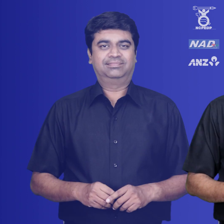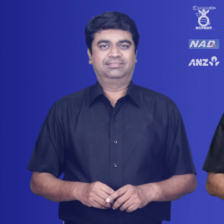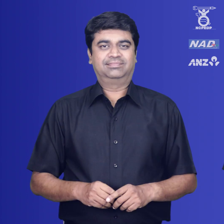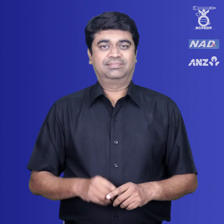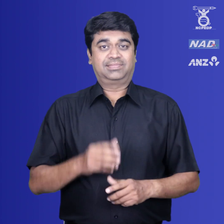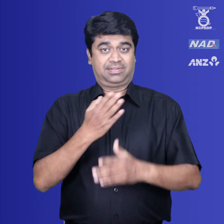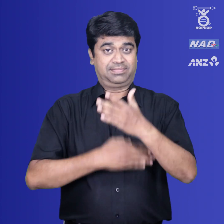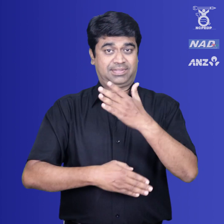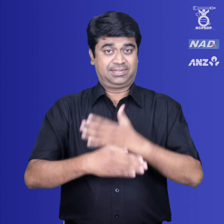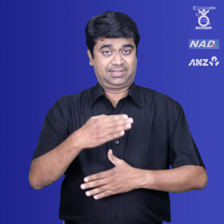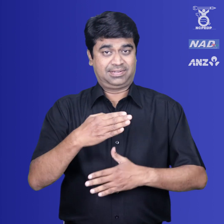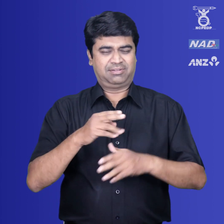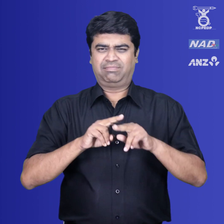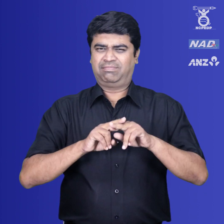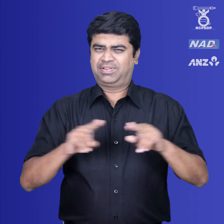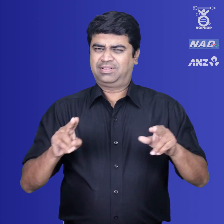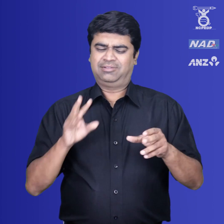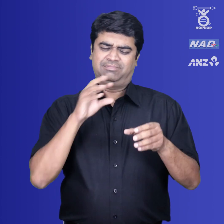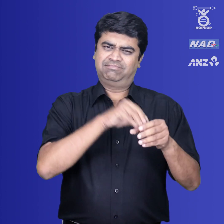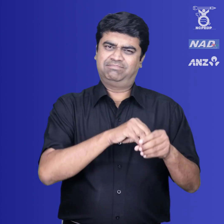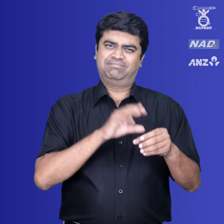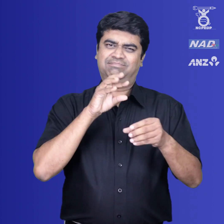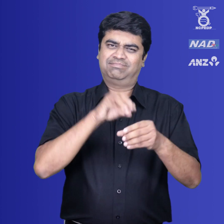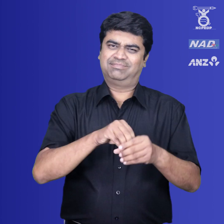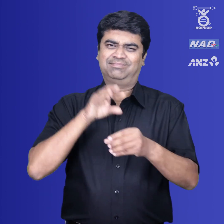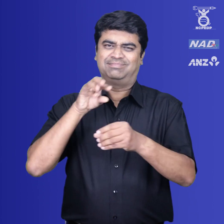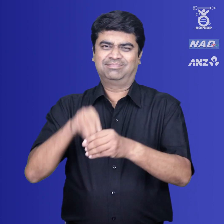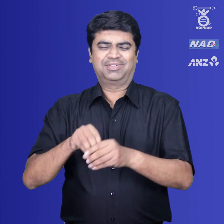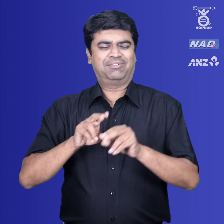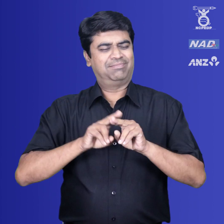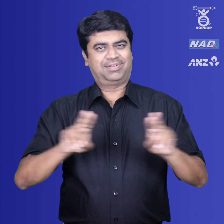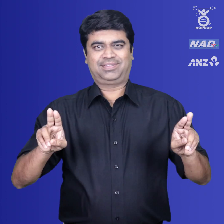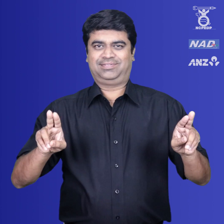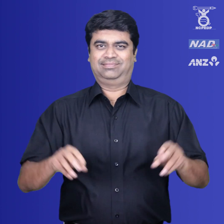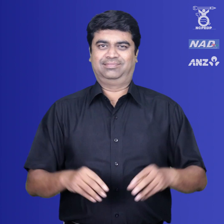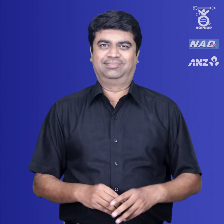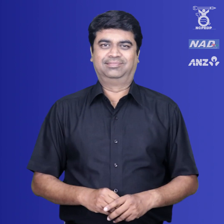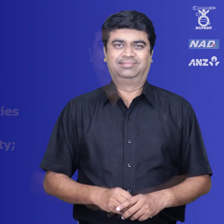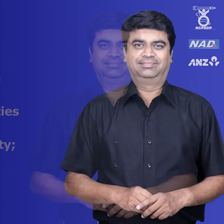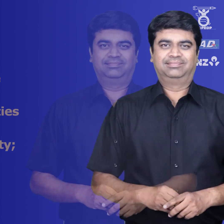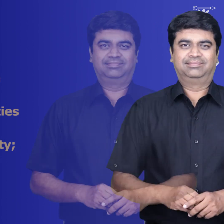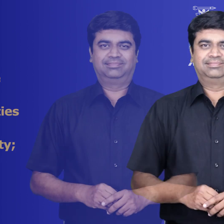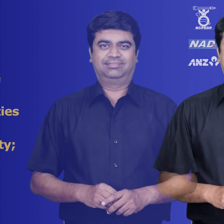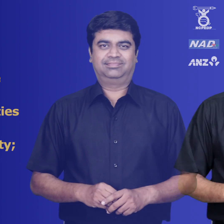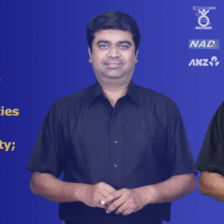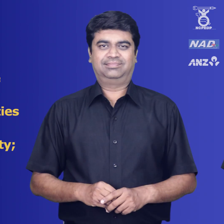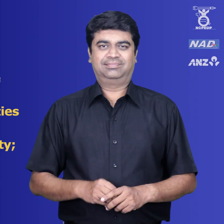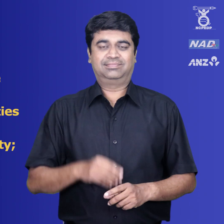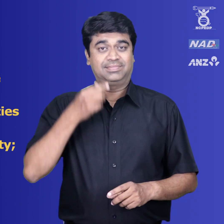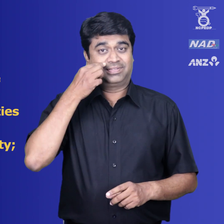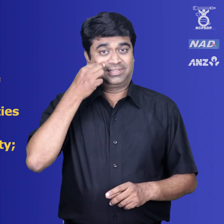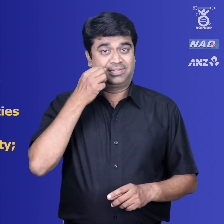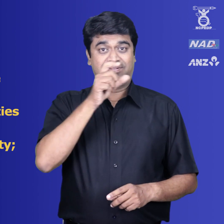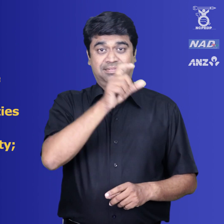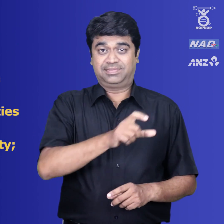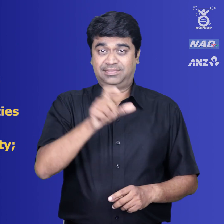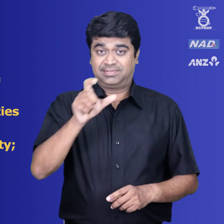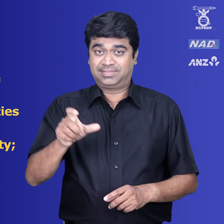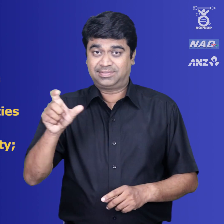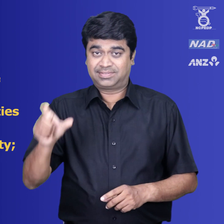non-discrimination, full and effective participation and inclusion in society,